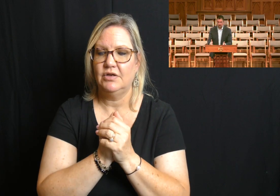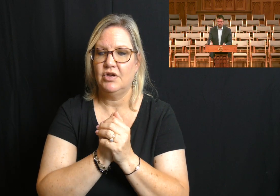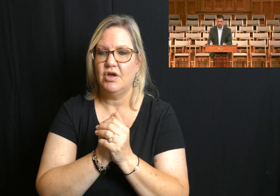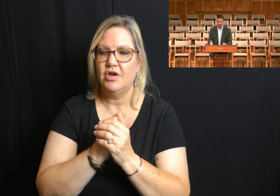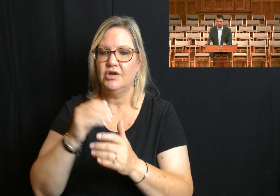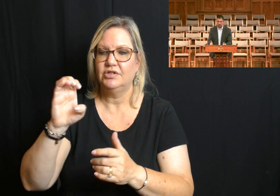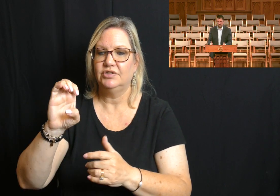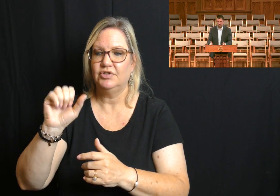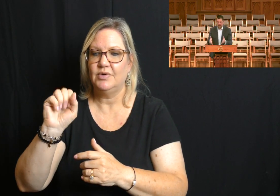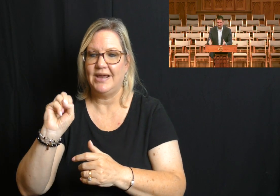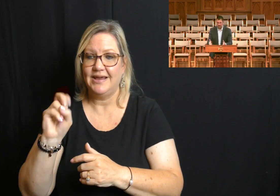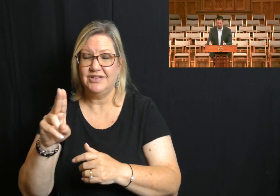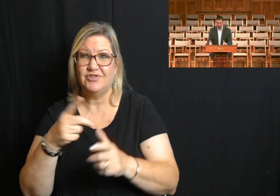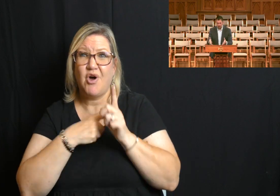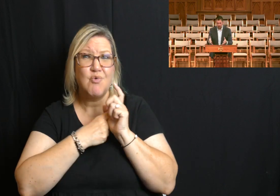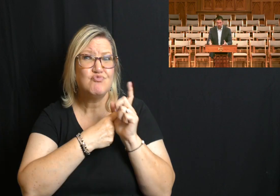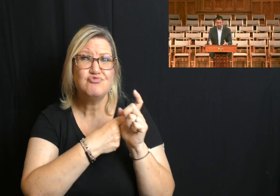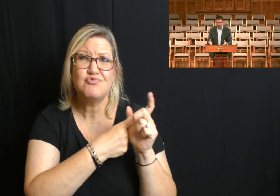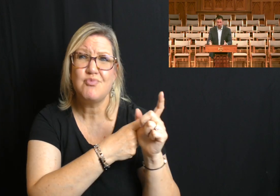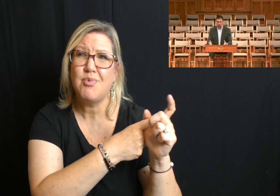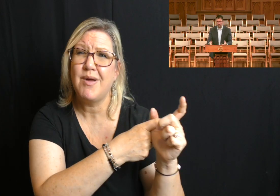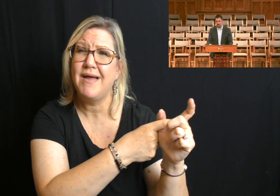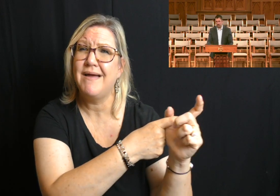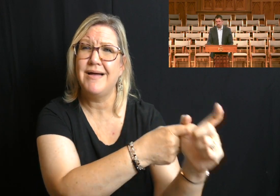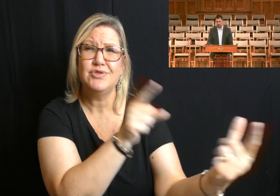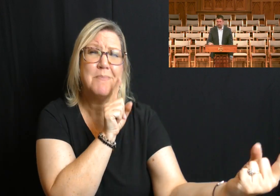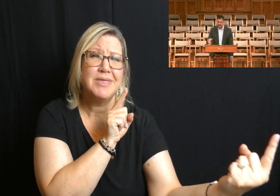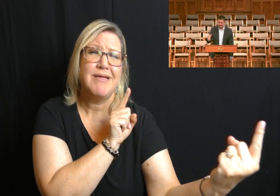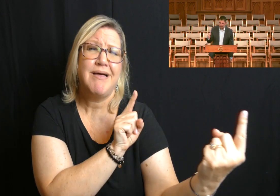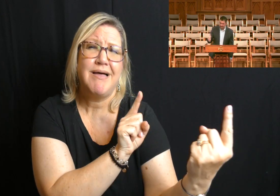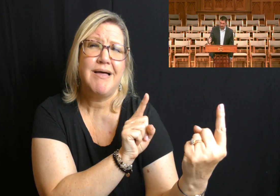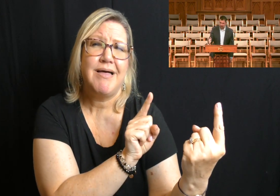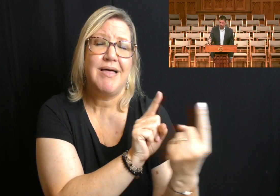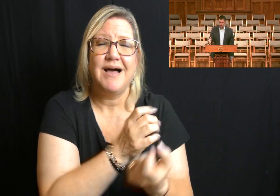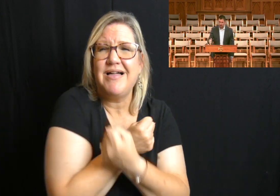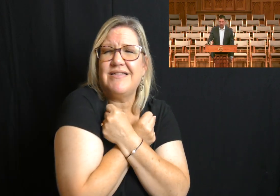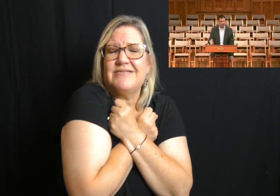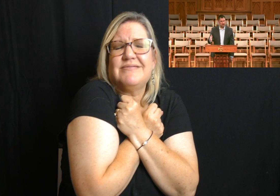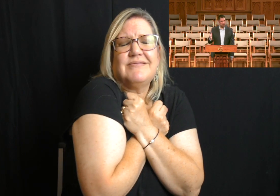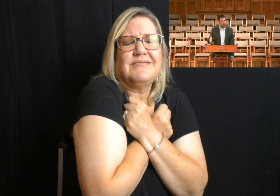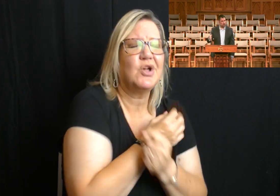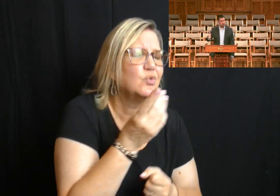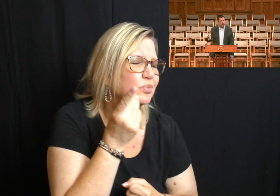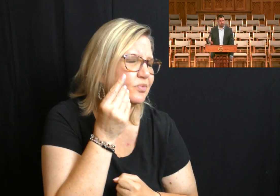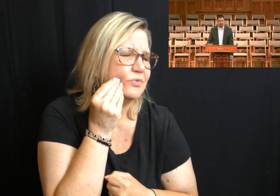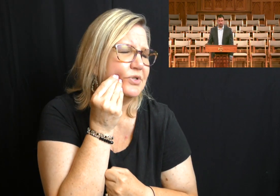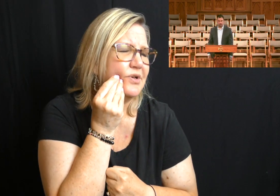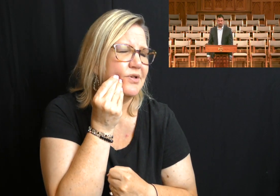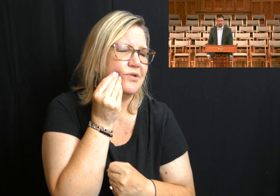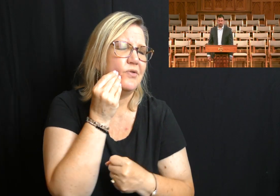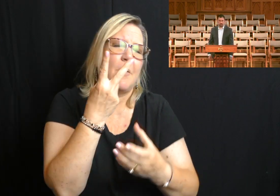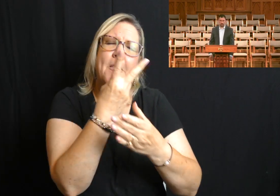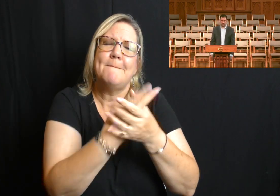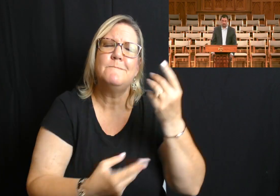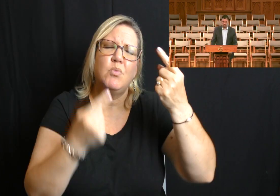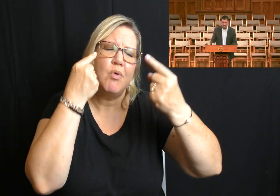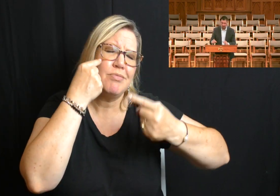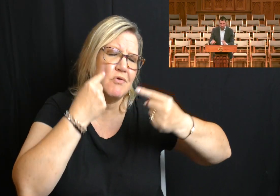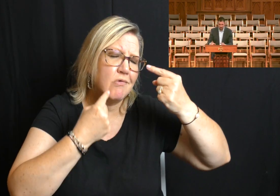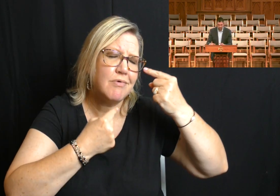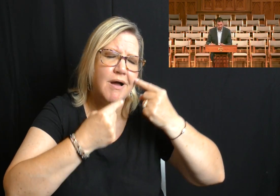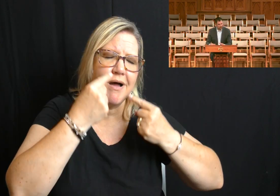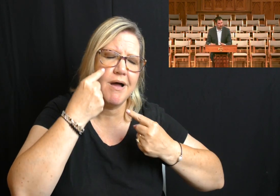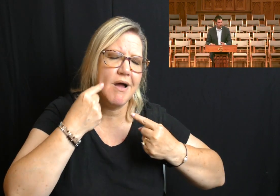to meet him, hugged him, and he threw his arms around him, and he kissed him, and they both wept.